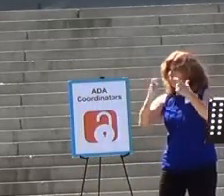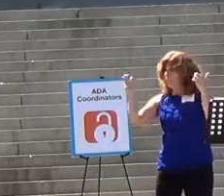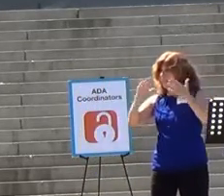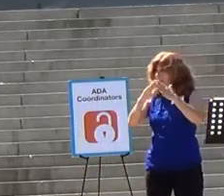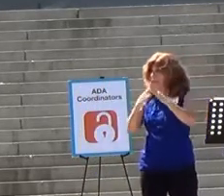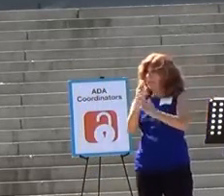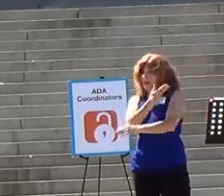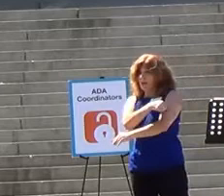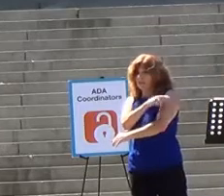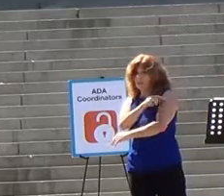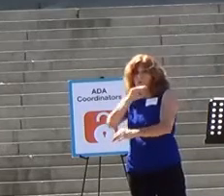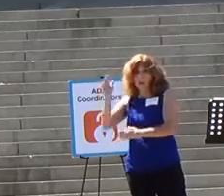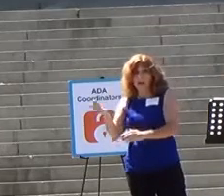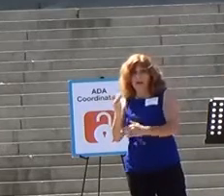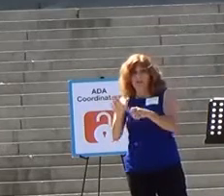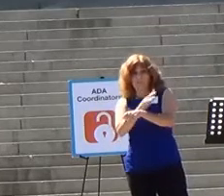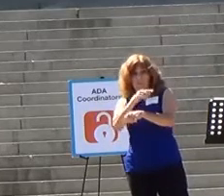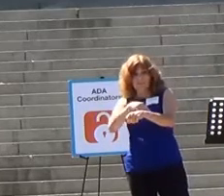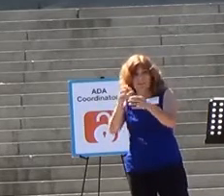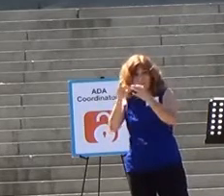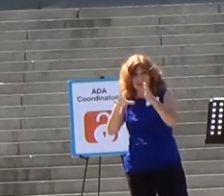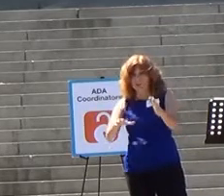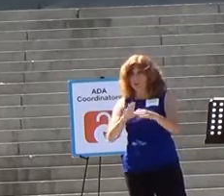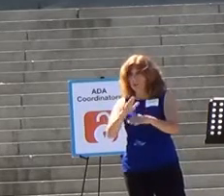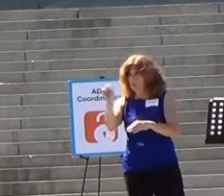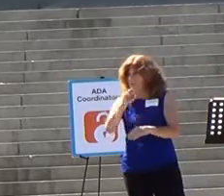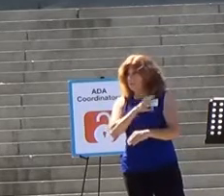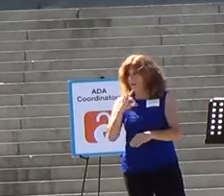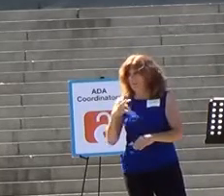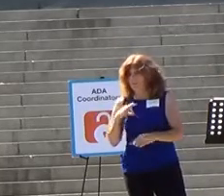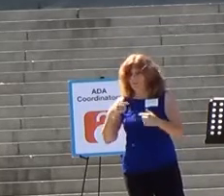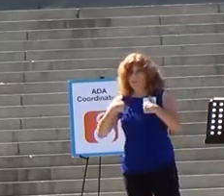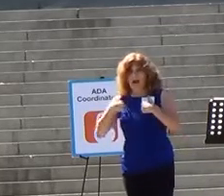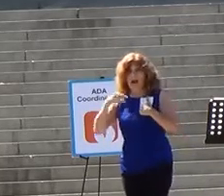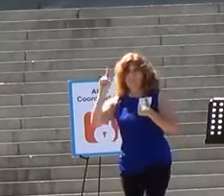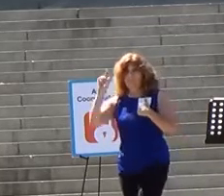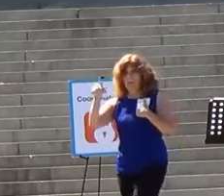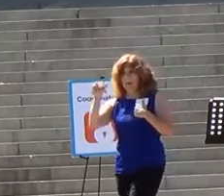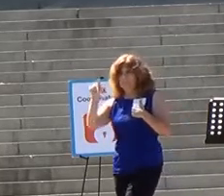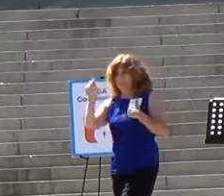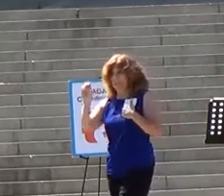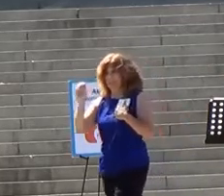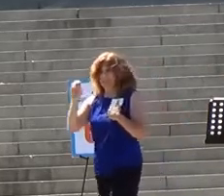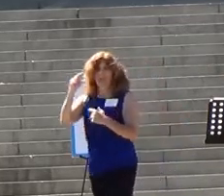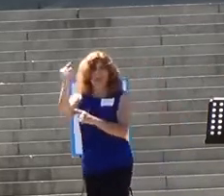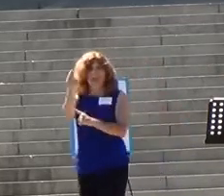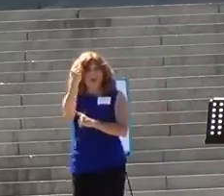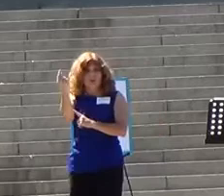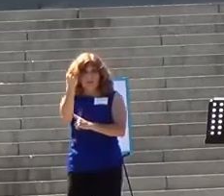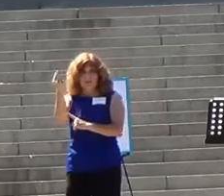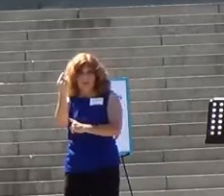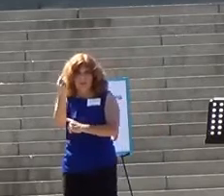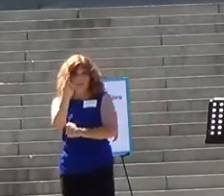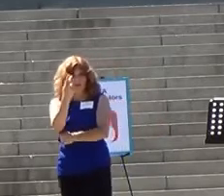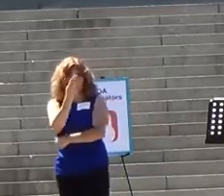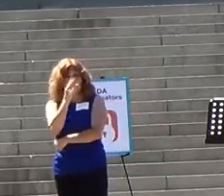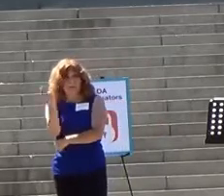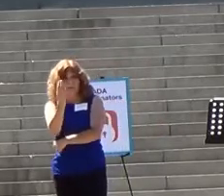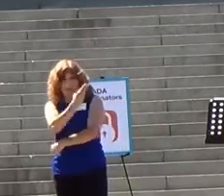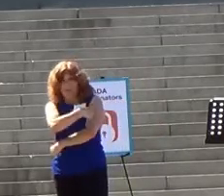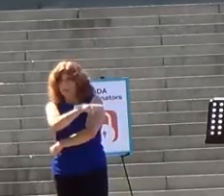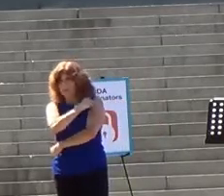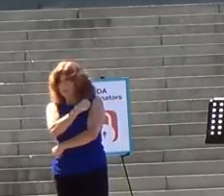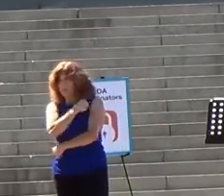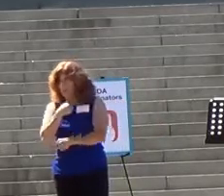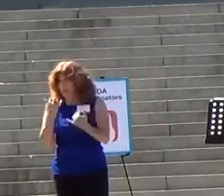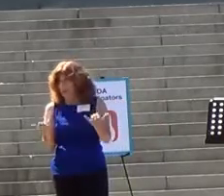us. We really wish more big city hospitals would have full-time staff interpreters.